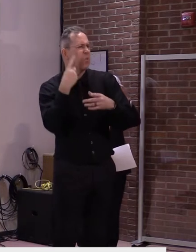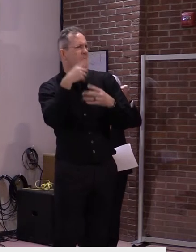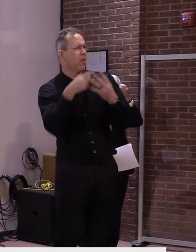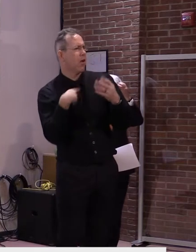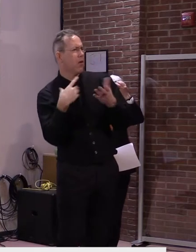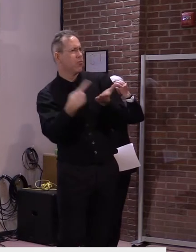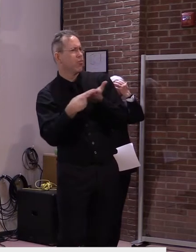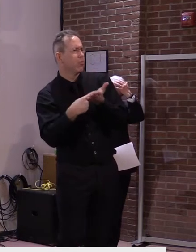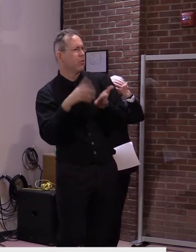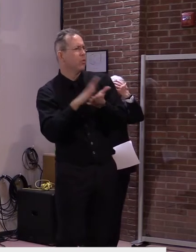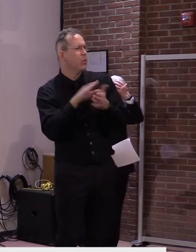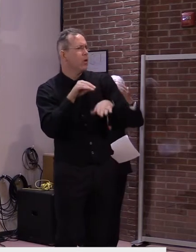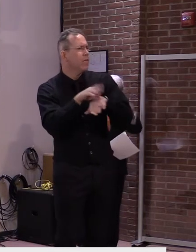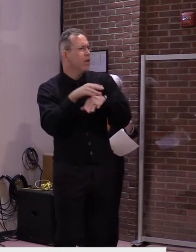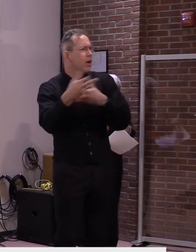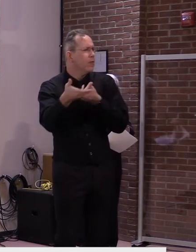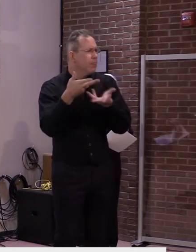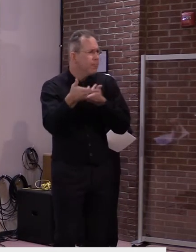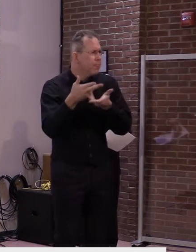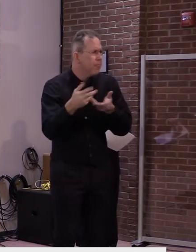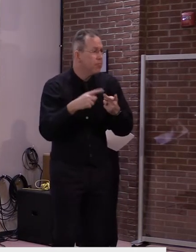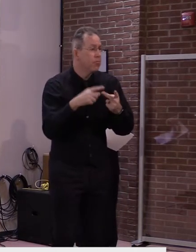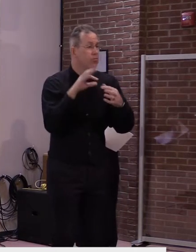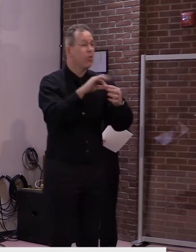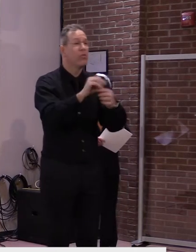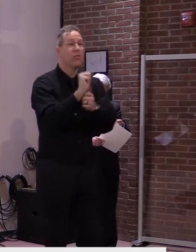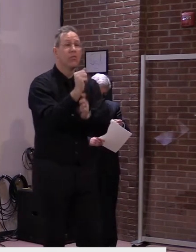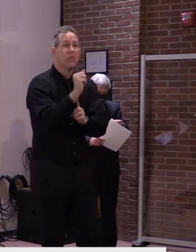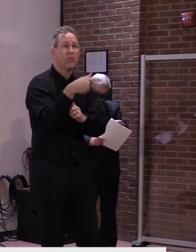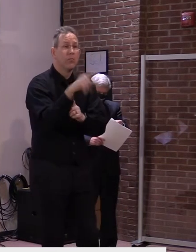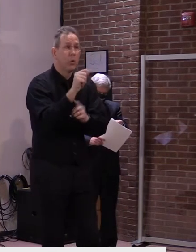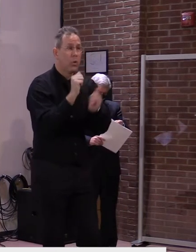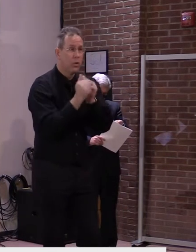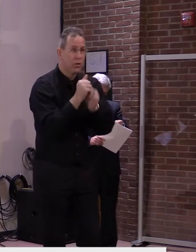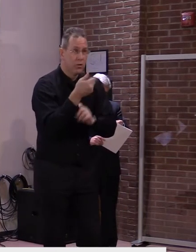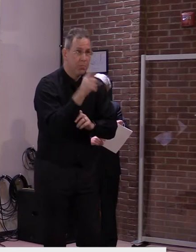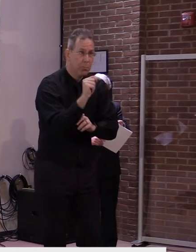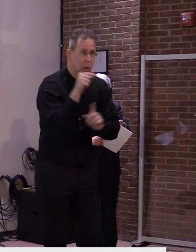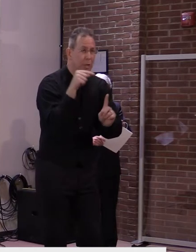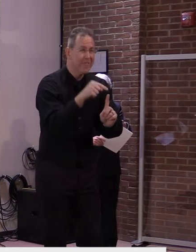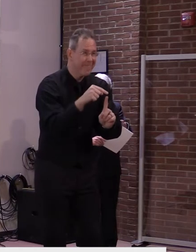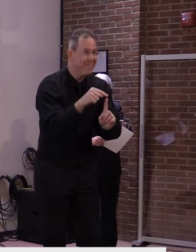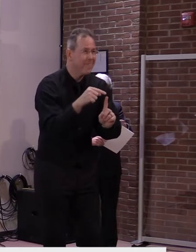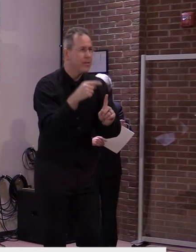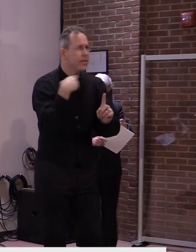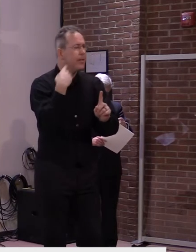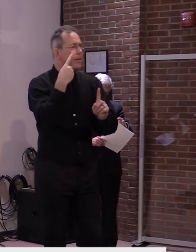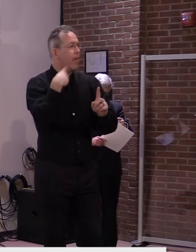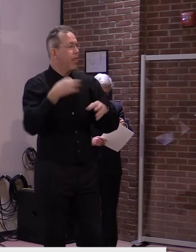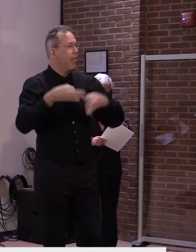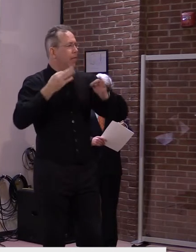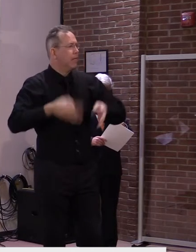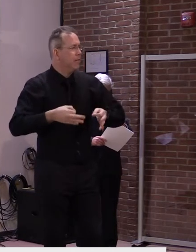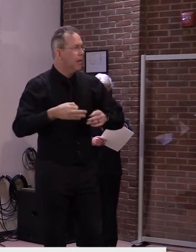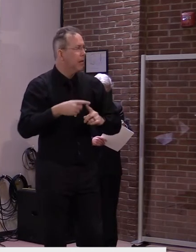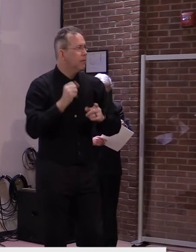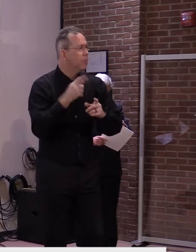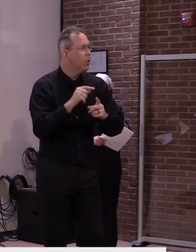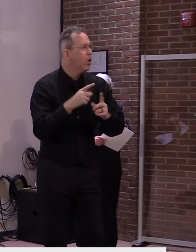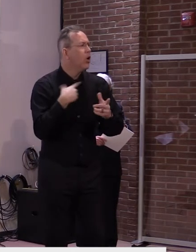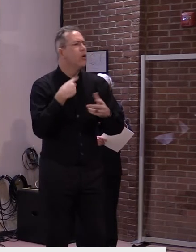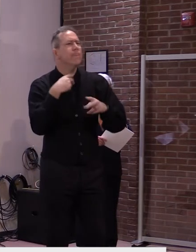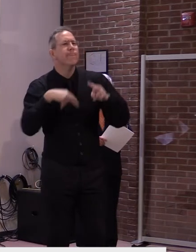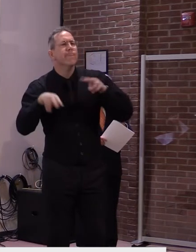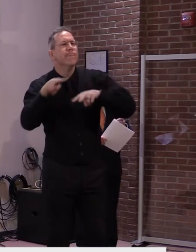would permit competitions and games for winter sports. We continue to monitor our EPI data very closely in this regard. Not enough